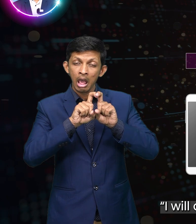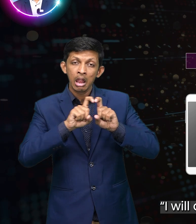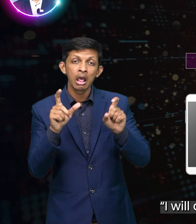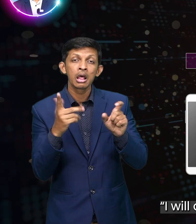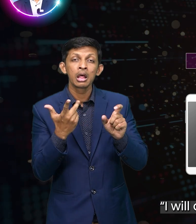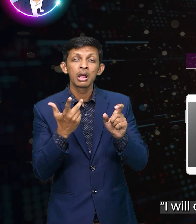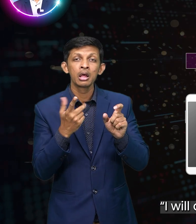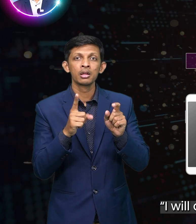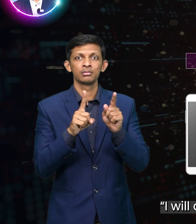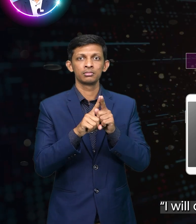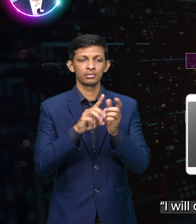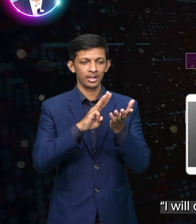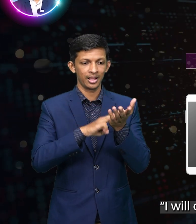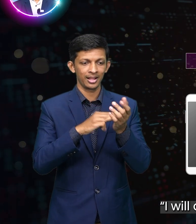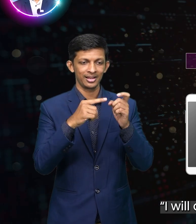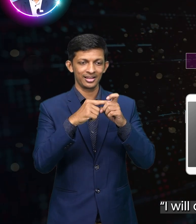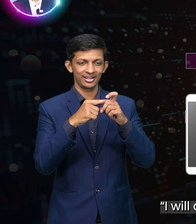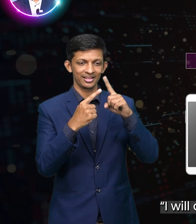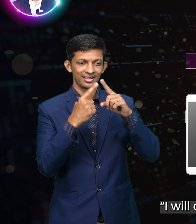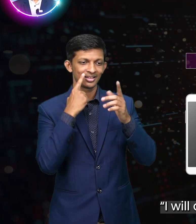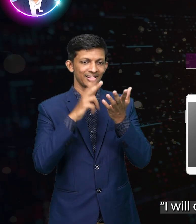meeting.